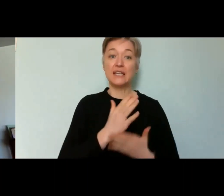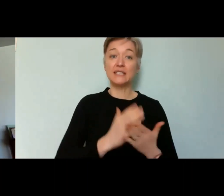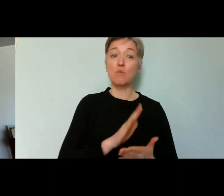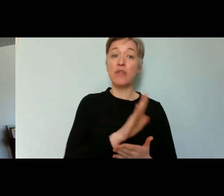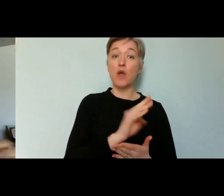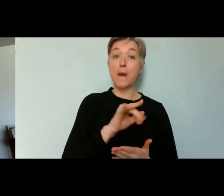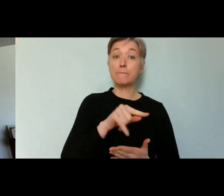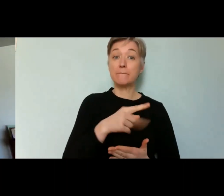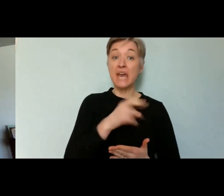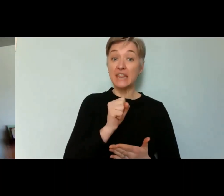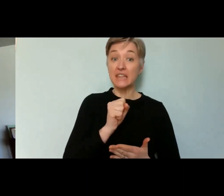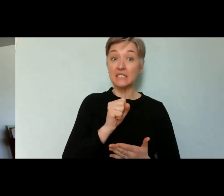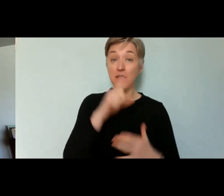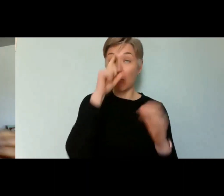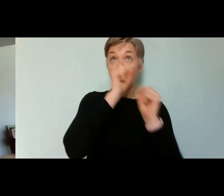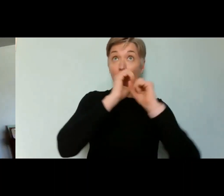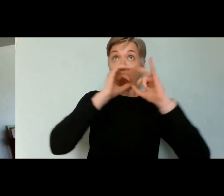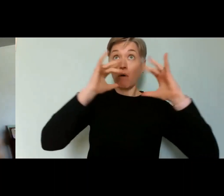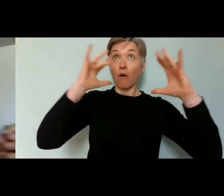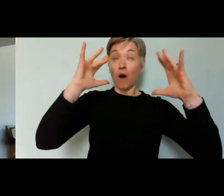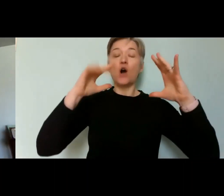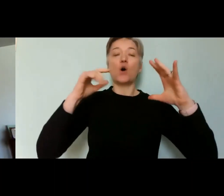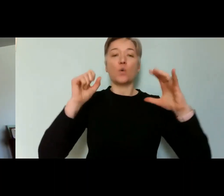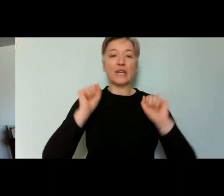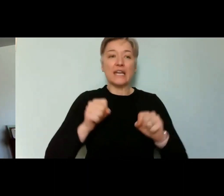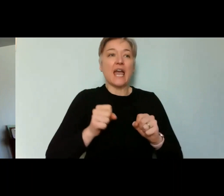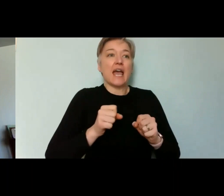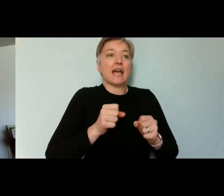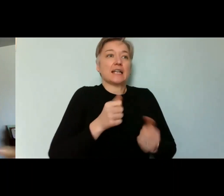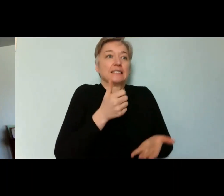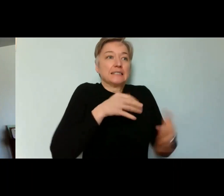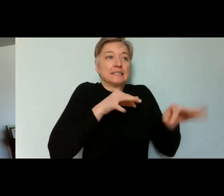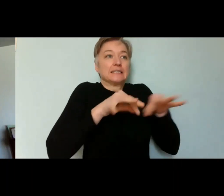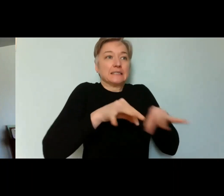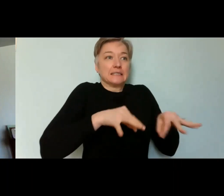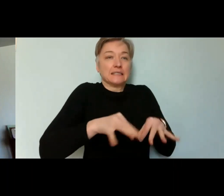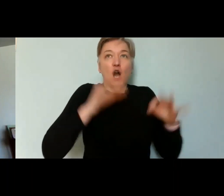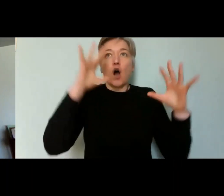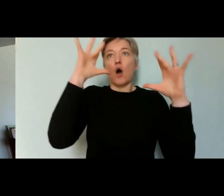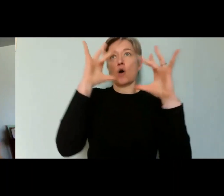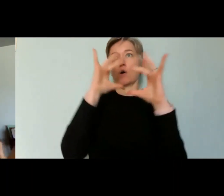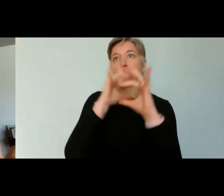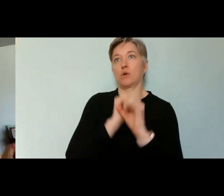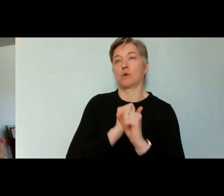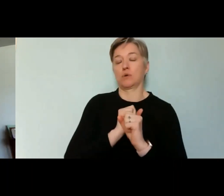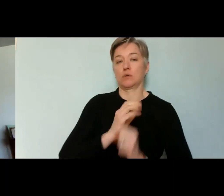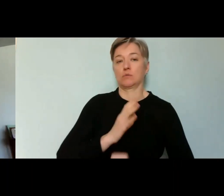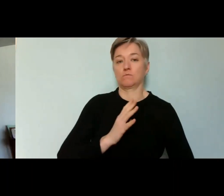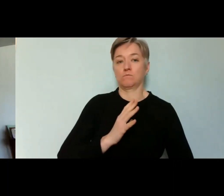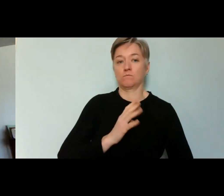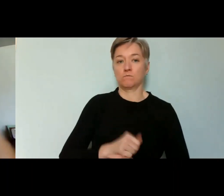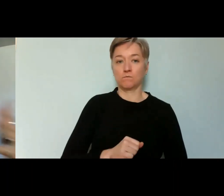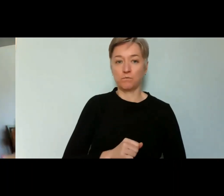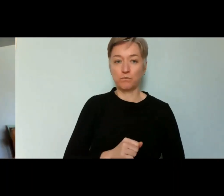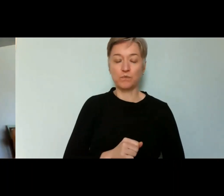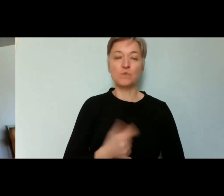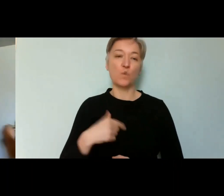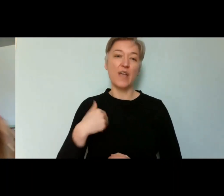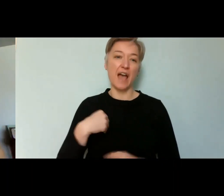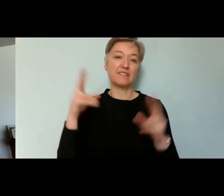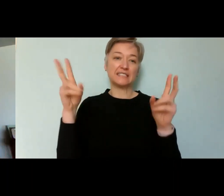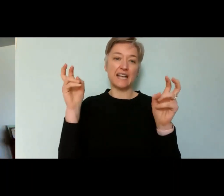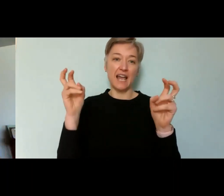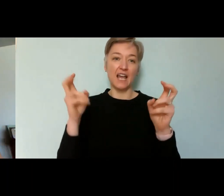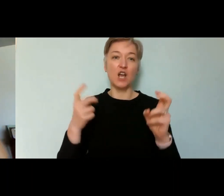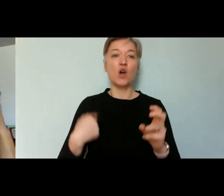myths that they have bought that support their fear. All right, we have a saying that, we're not given a